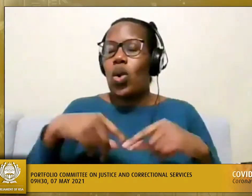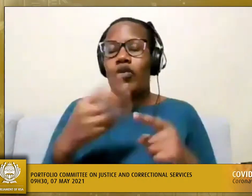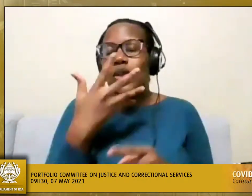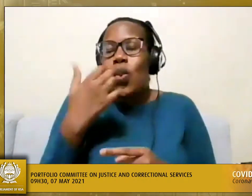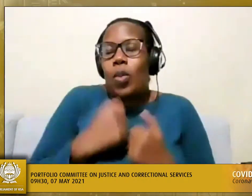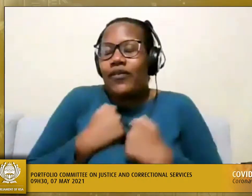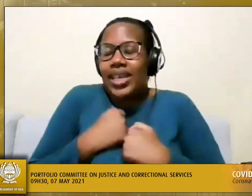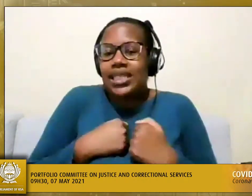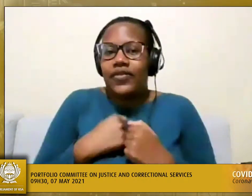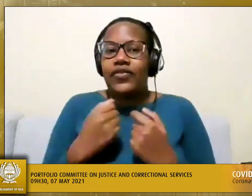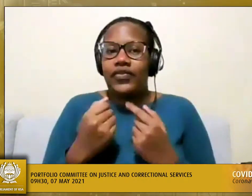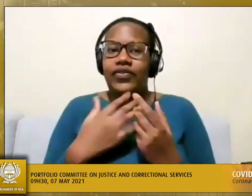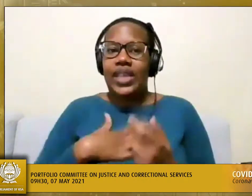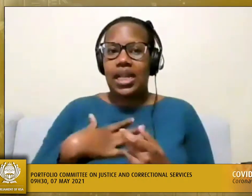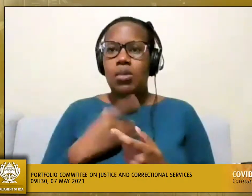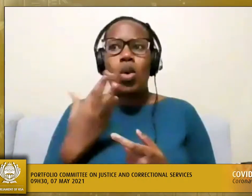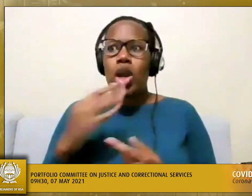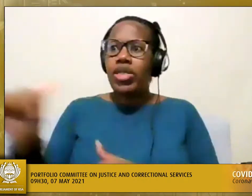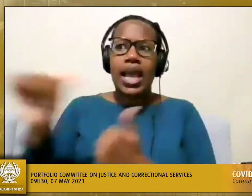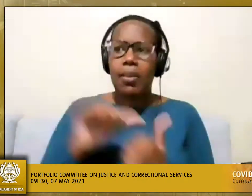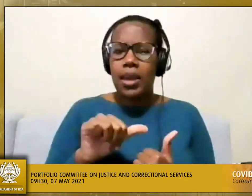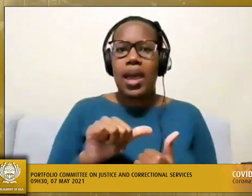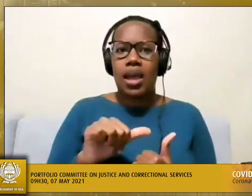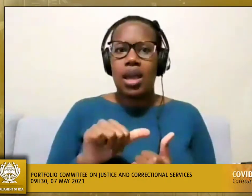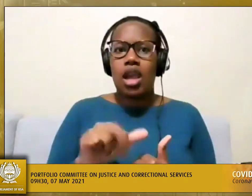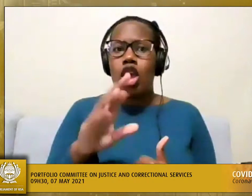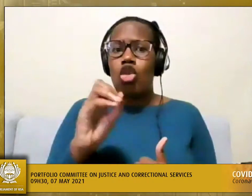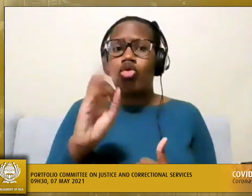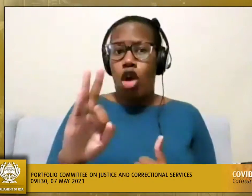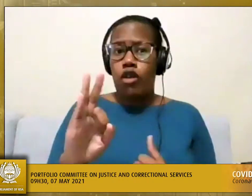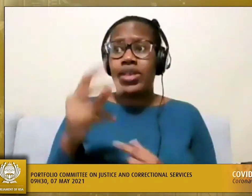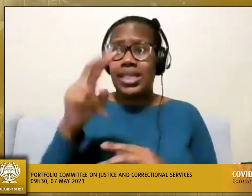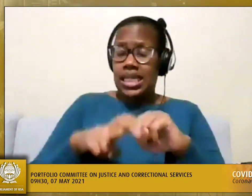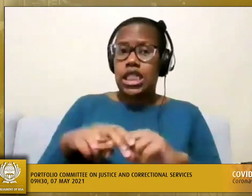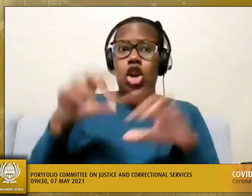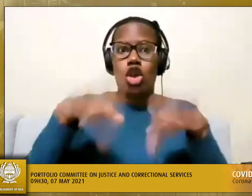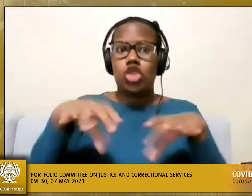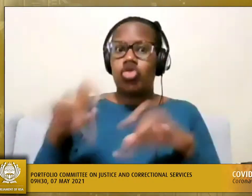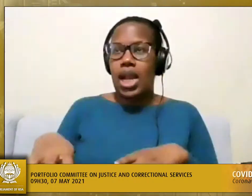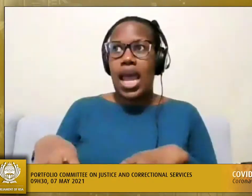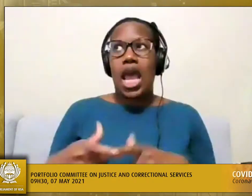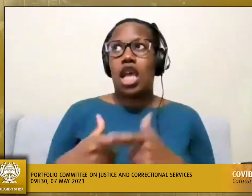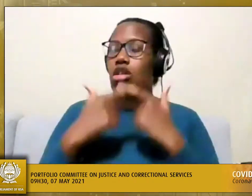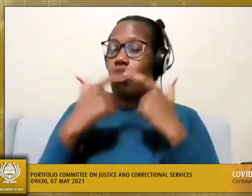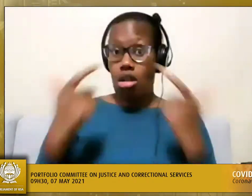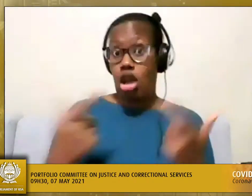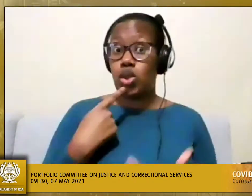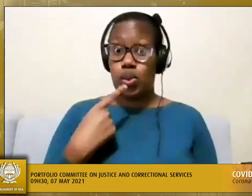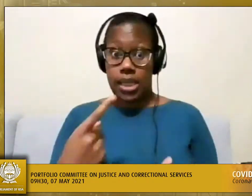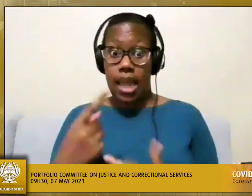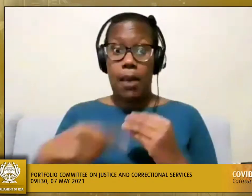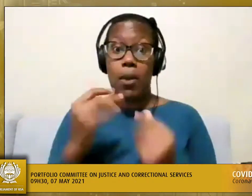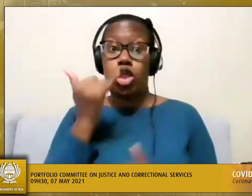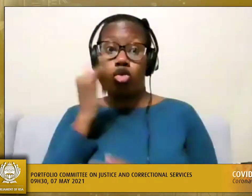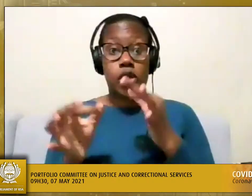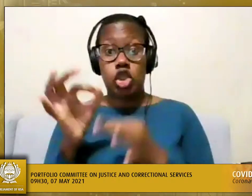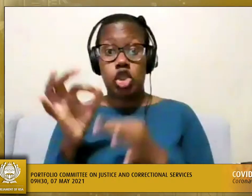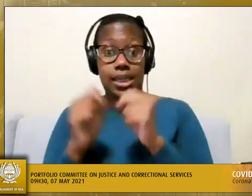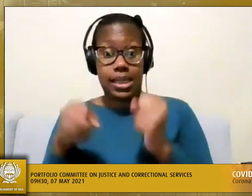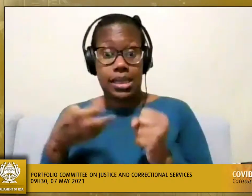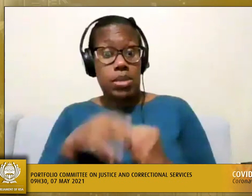but when are they coming back to face Justice Mr Bob Ross sits in Australia and has a lot to say about uh the criminal justice system